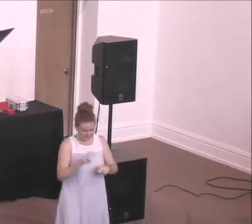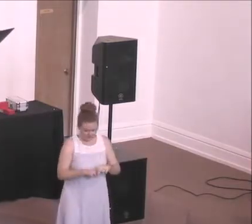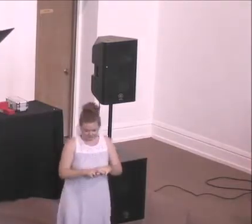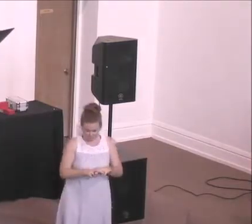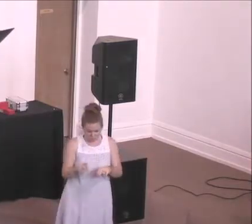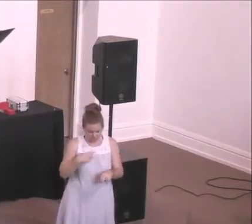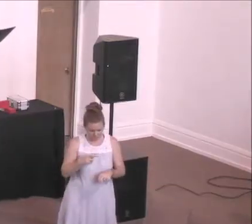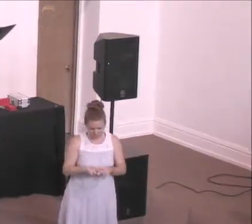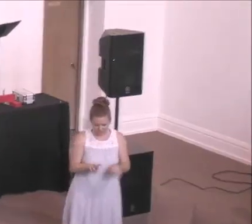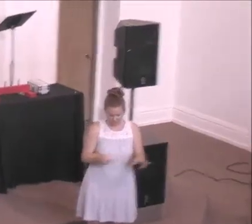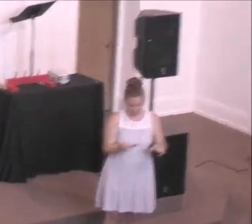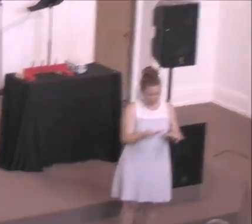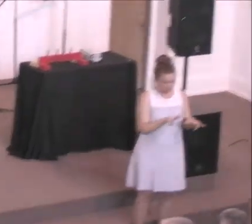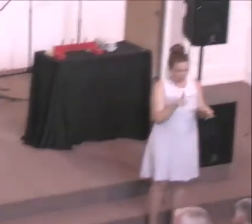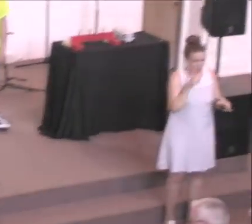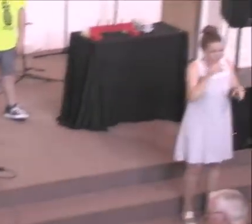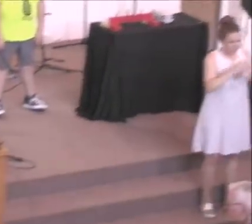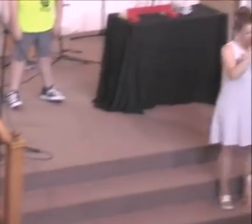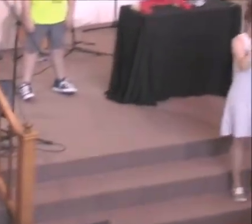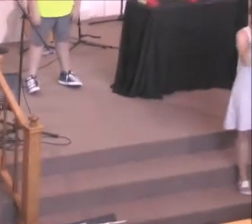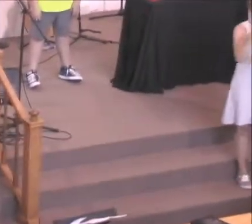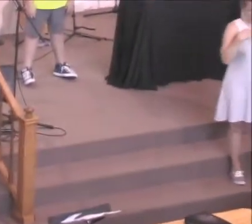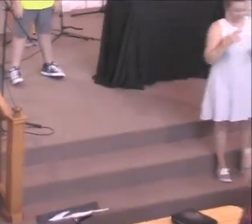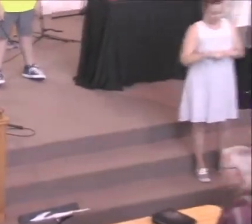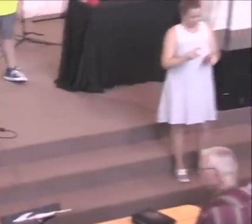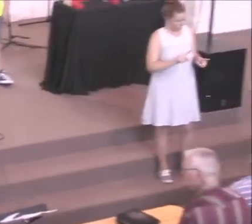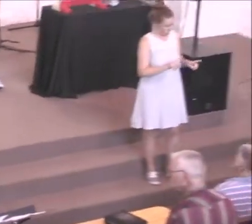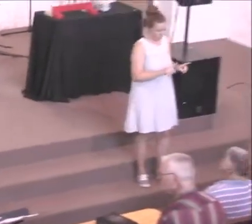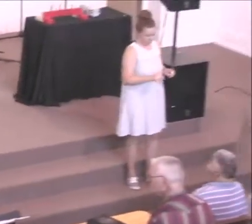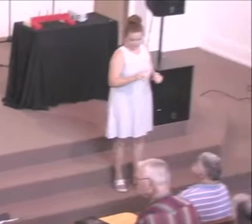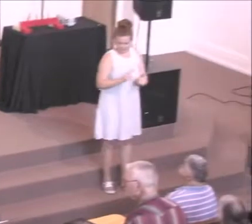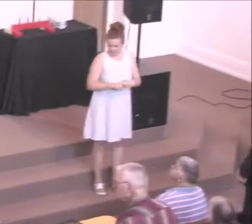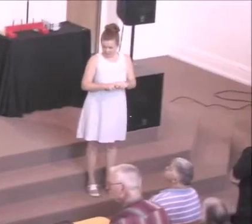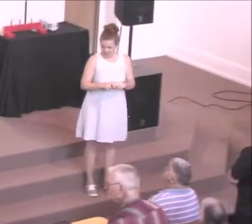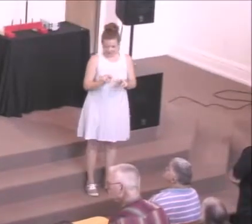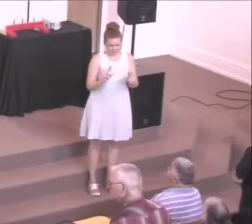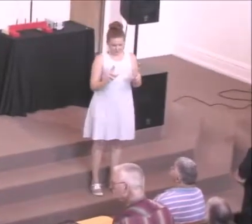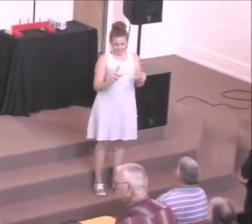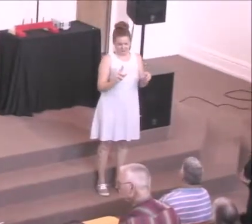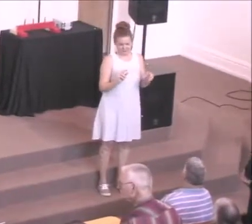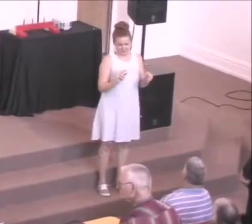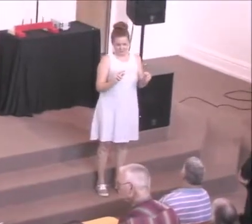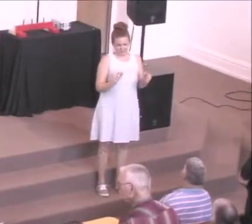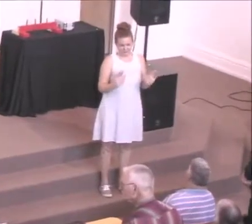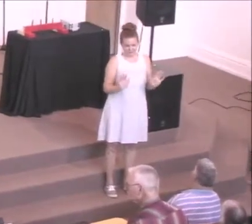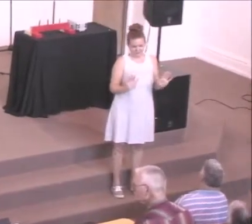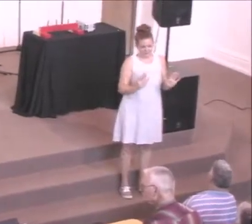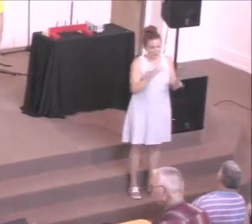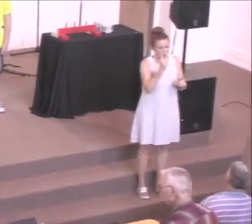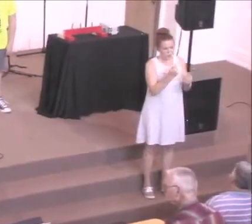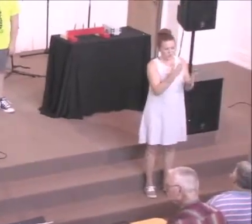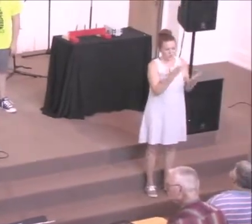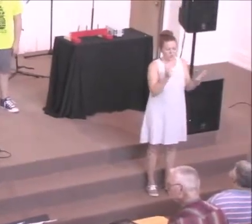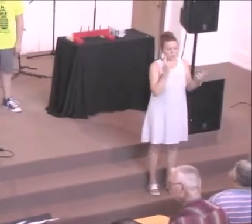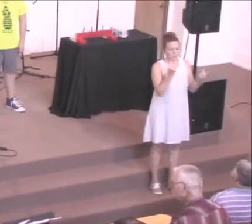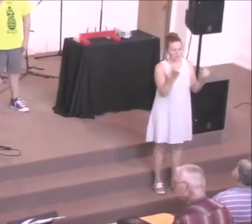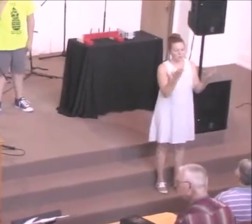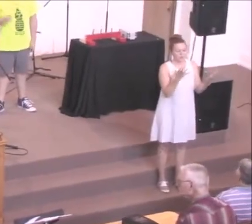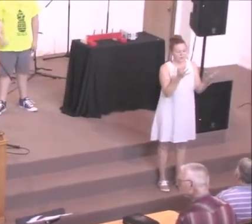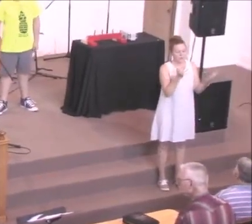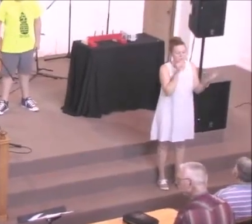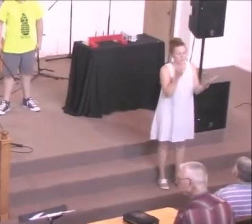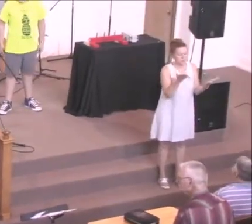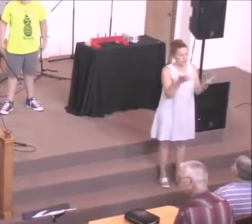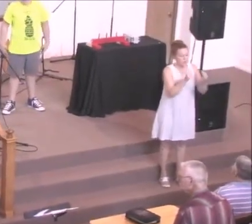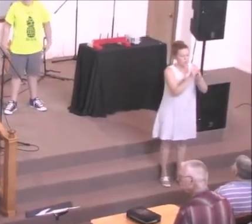Where's my seat? I'm going to be walking around in heaven looking for my place to sit down. Mm-mm. The only thing you're going to be doing in heaven is worshiping